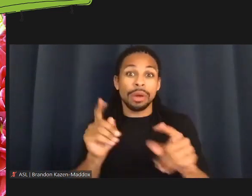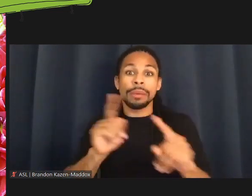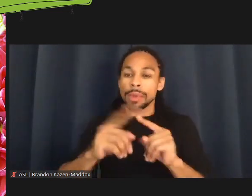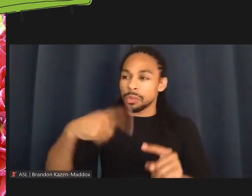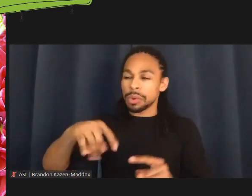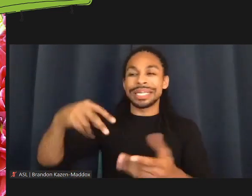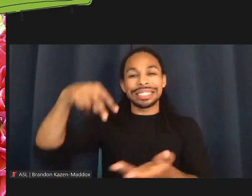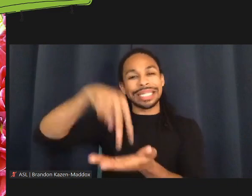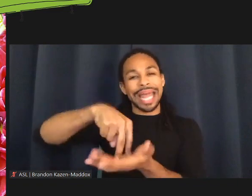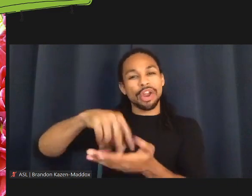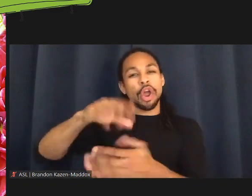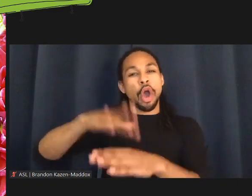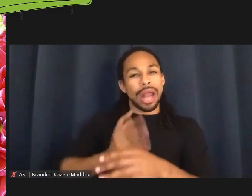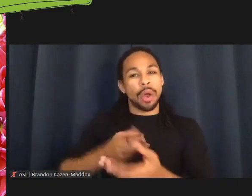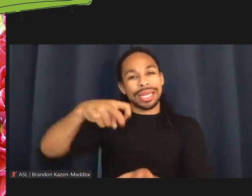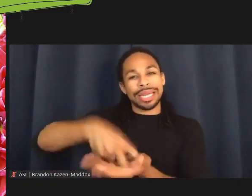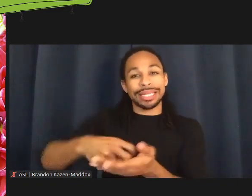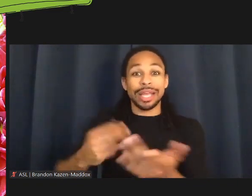and wait for him to come.